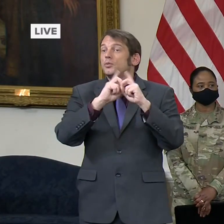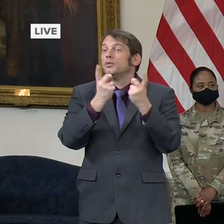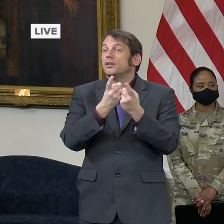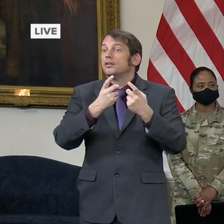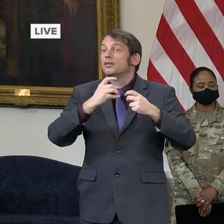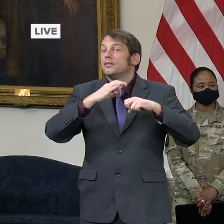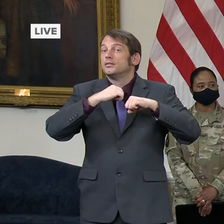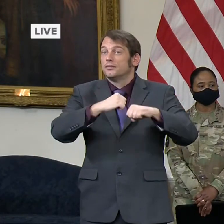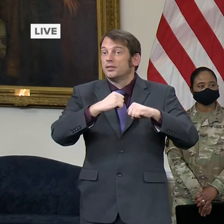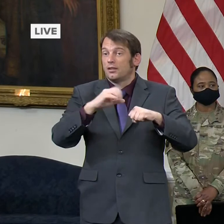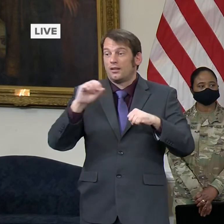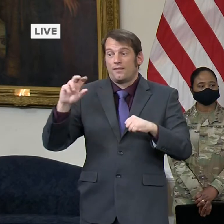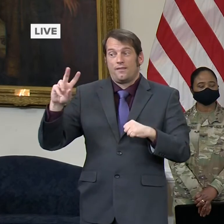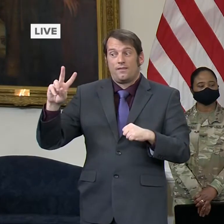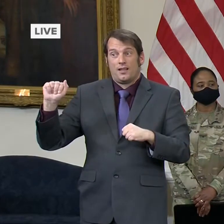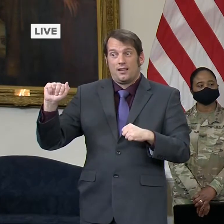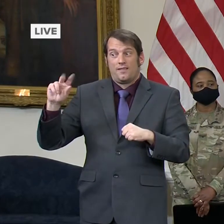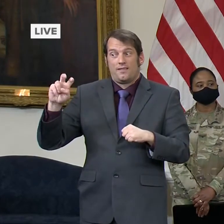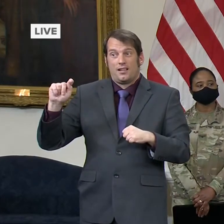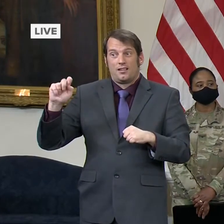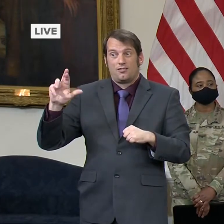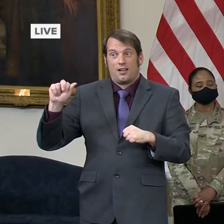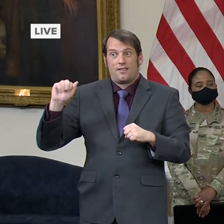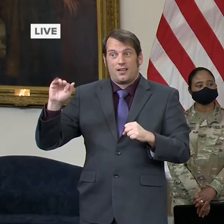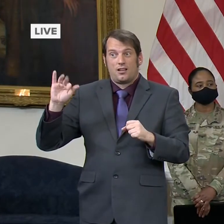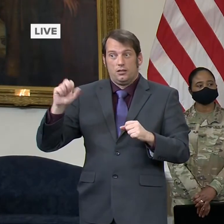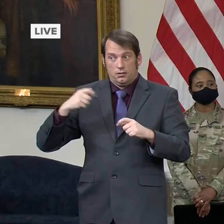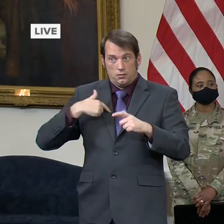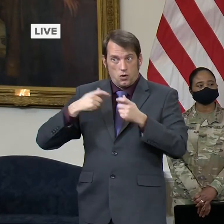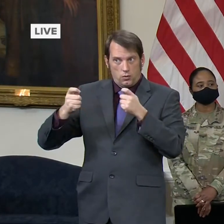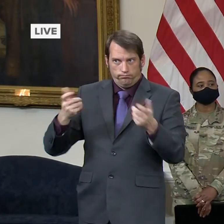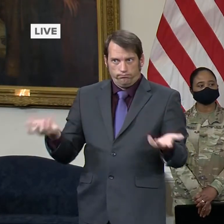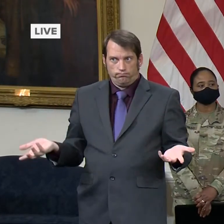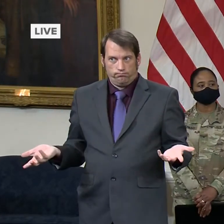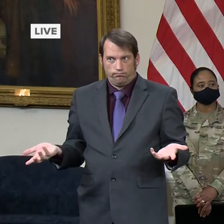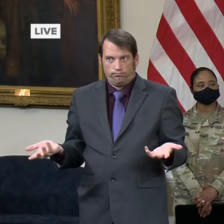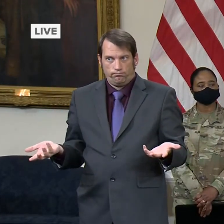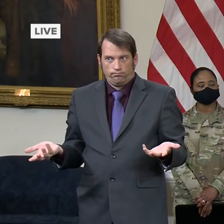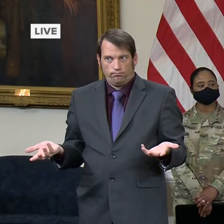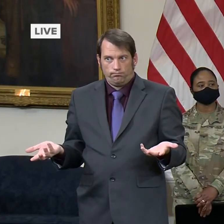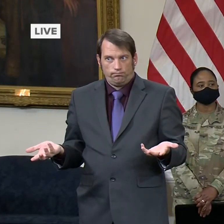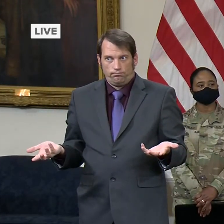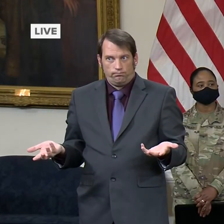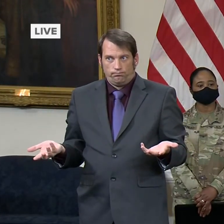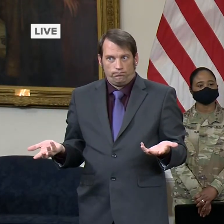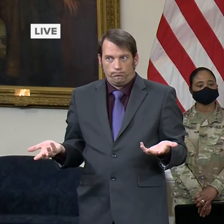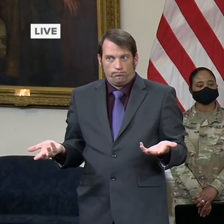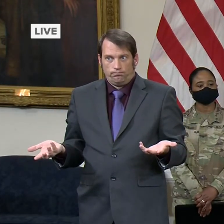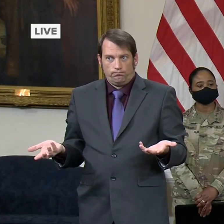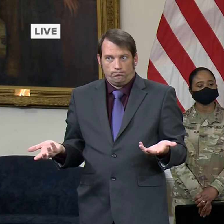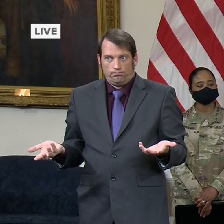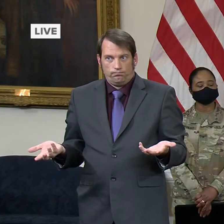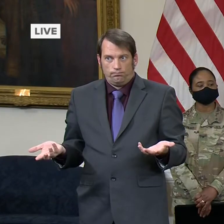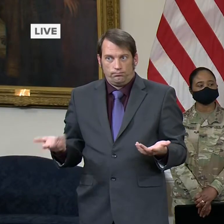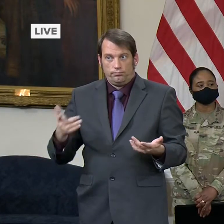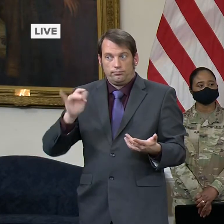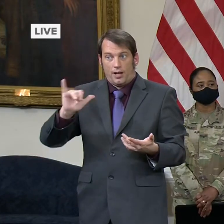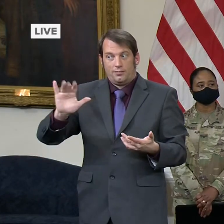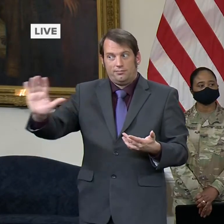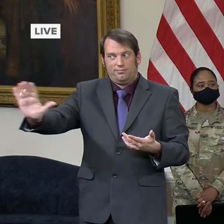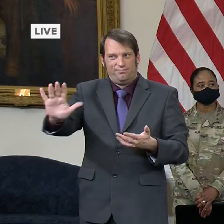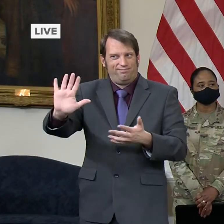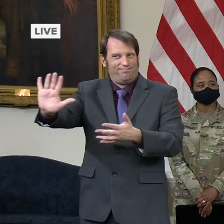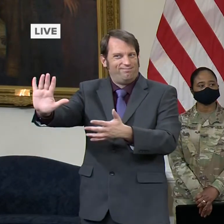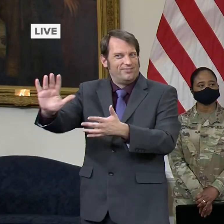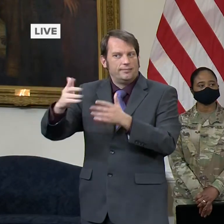VA are allocated directly from the federal government some amount of doses. We don't know how many, and they're doing their own vaccinations of Marylanders